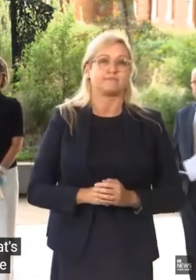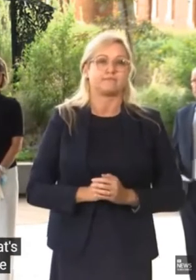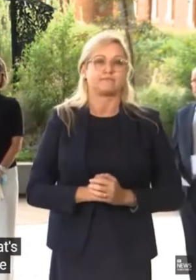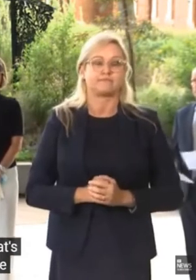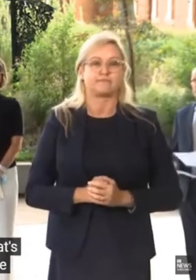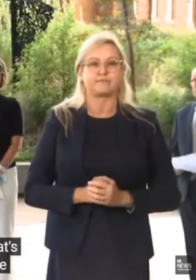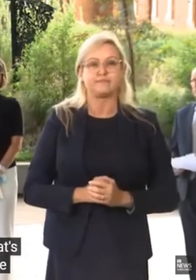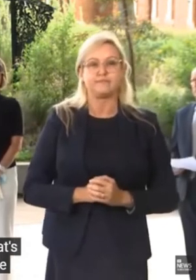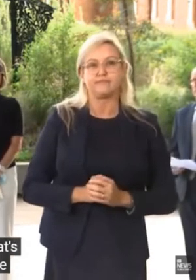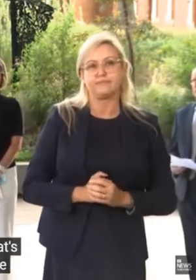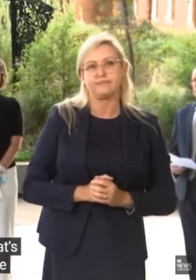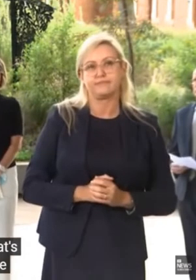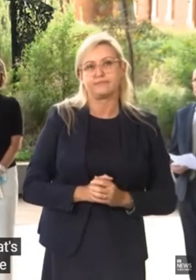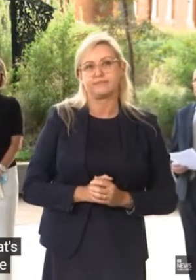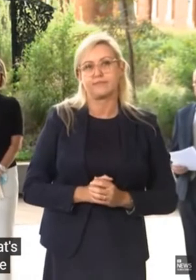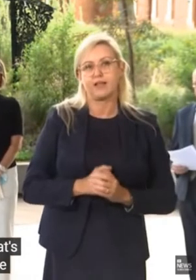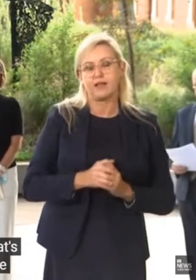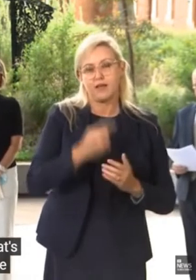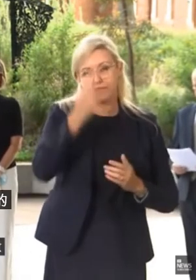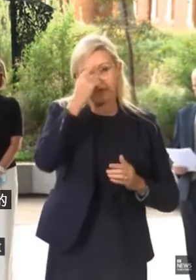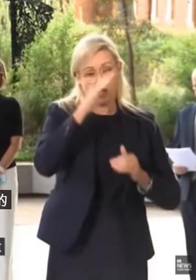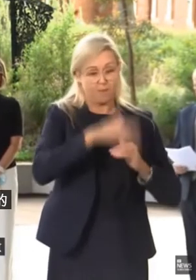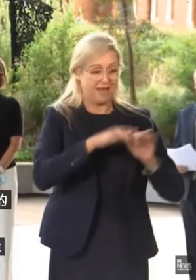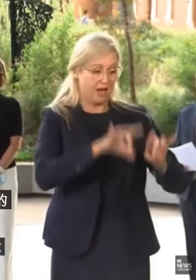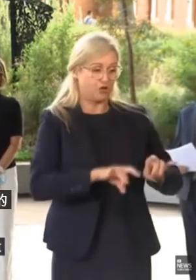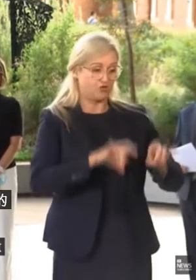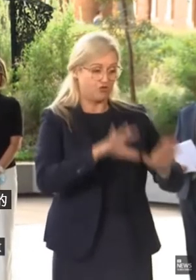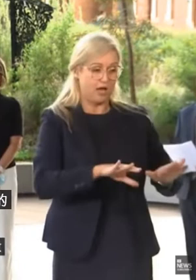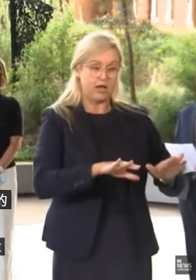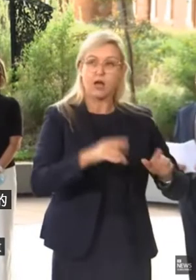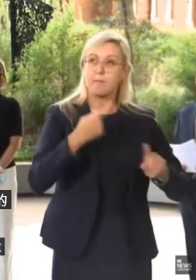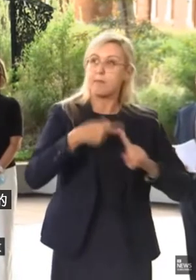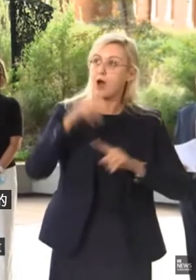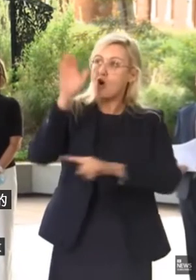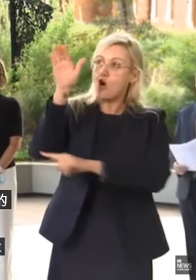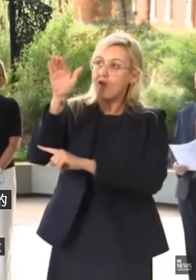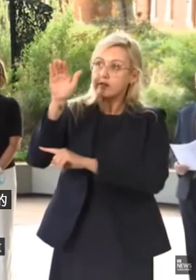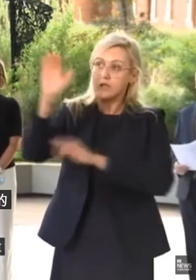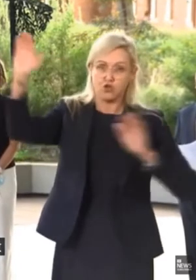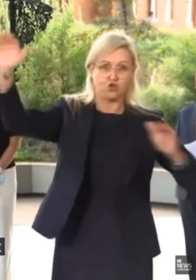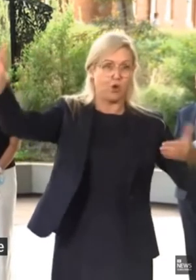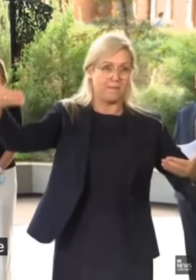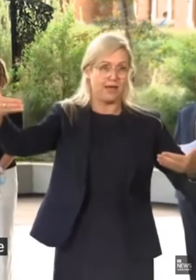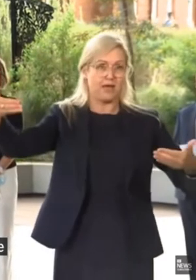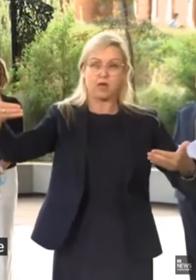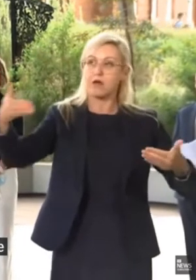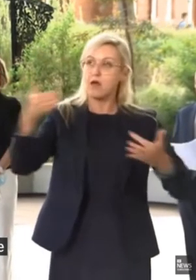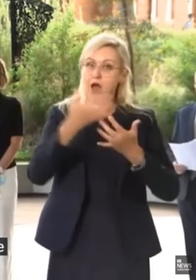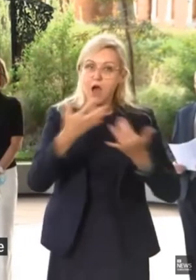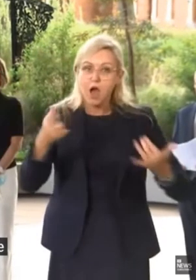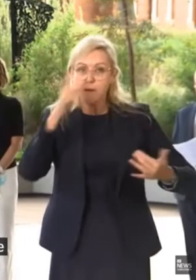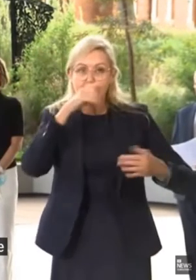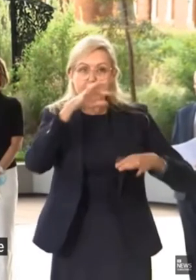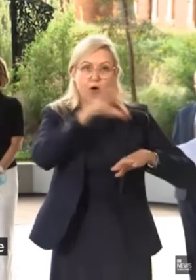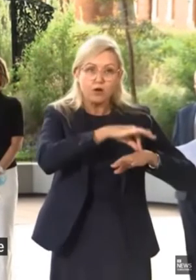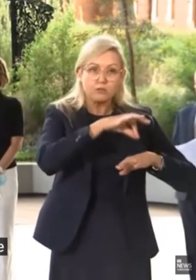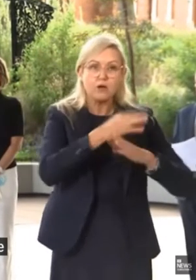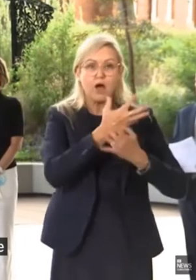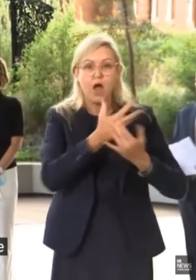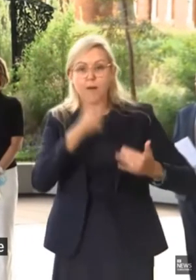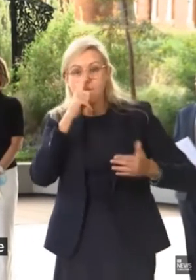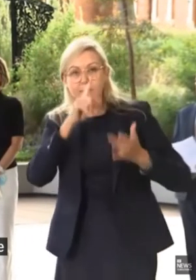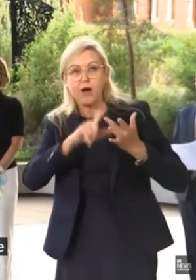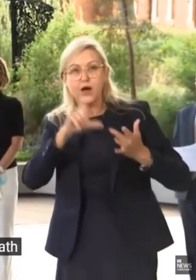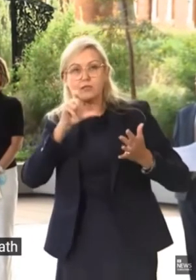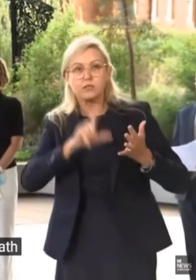you look at figures where Australia sits compared to the rest of the world in terms of hospitalisation, ICU and death rates, we have been incredibly successful here